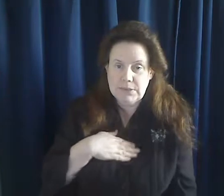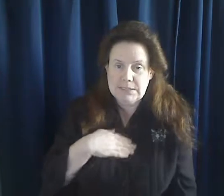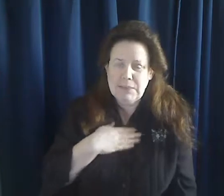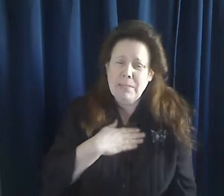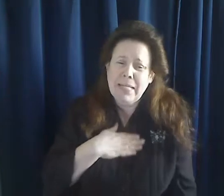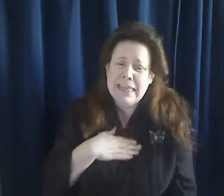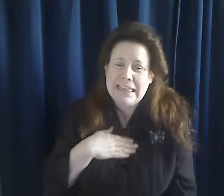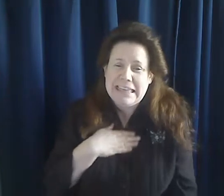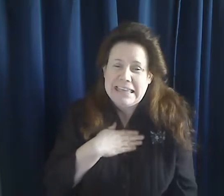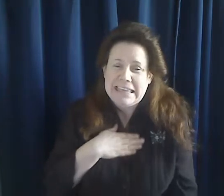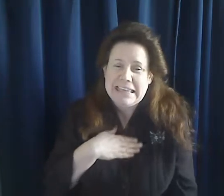please.